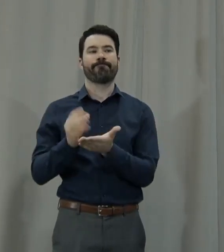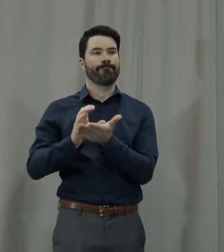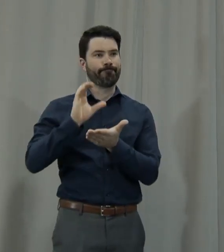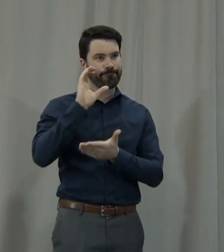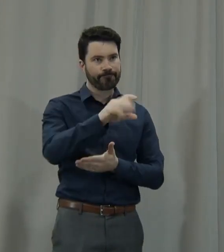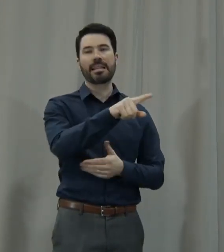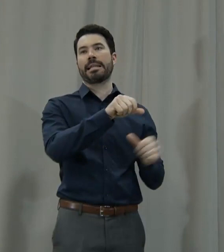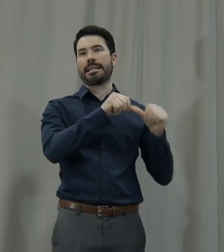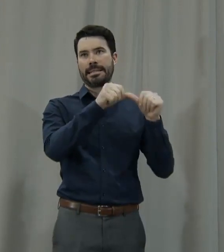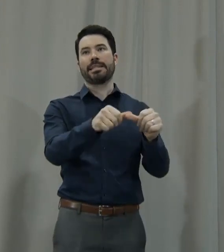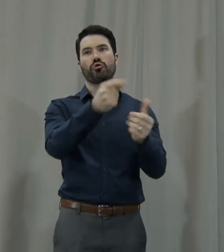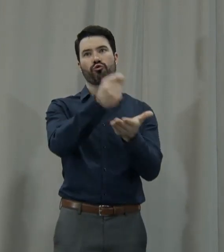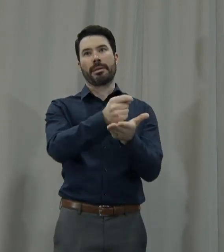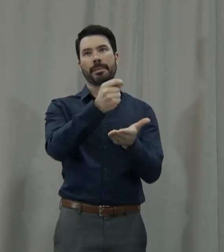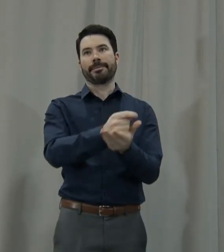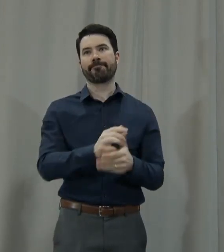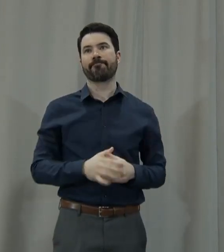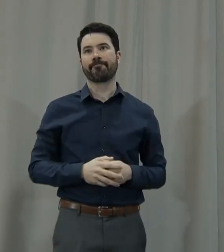treatment.